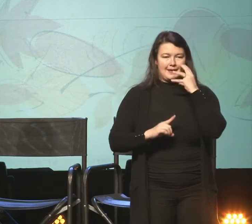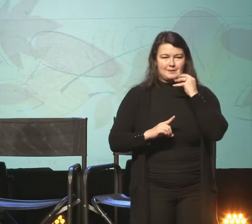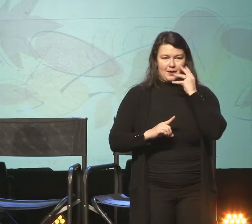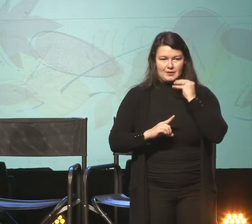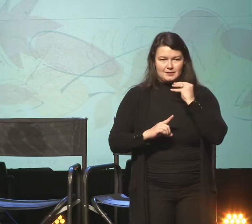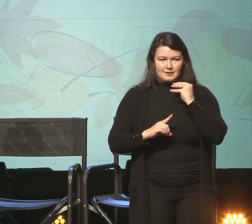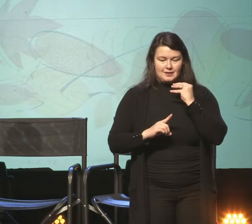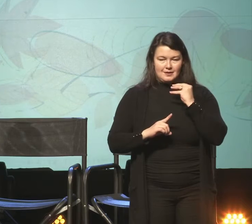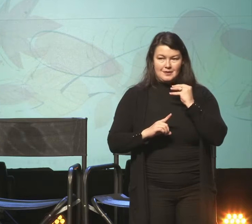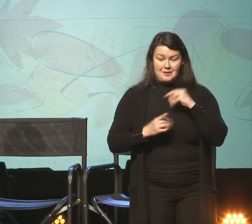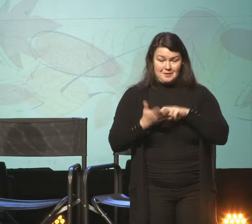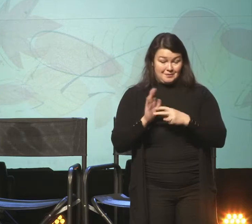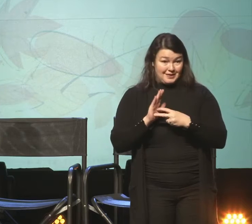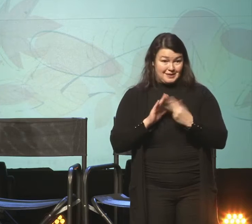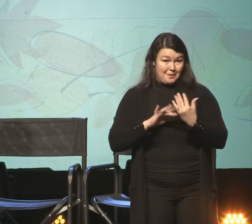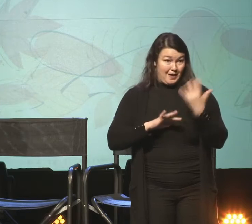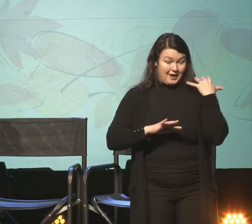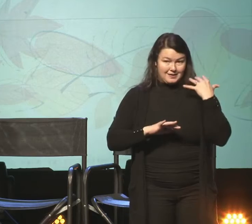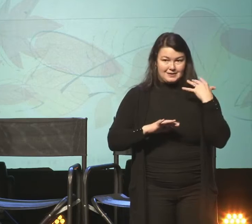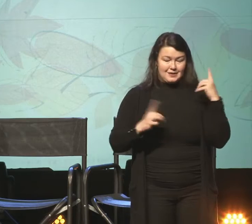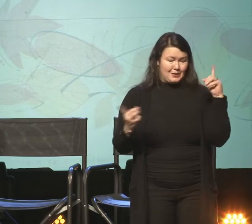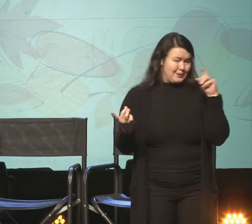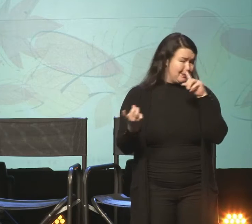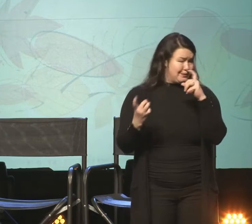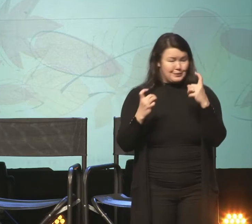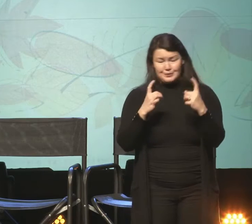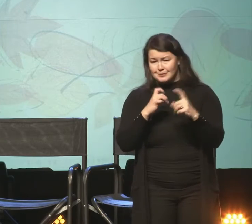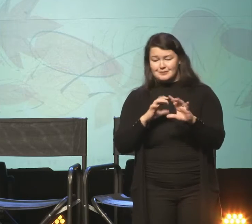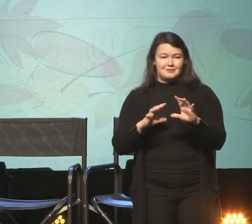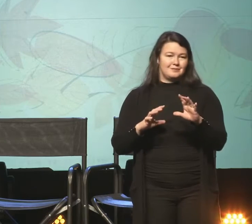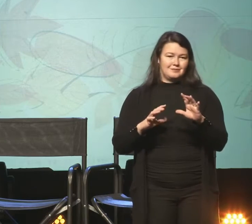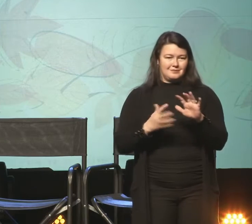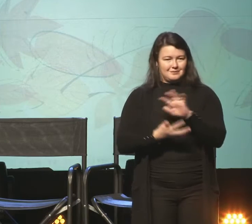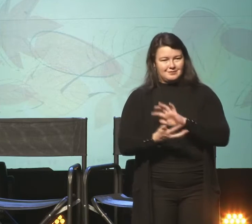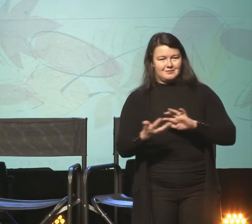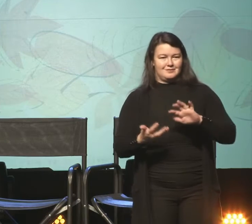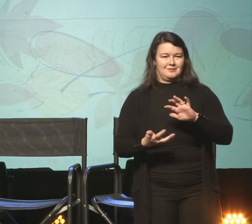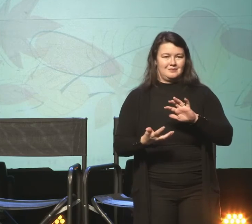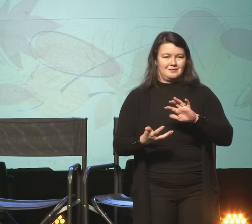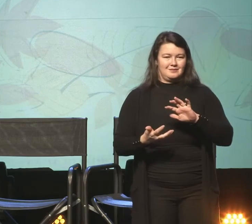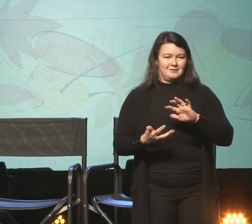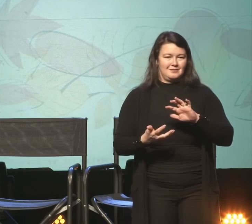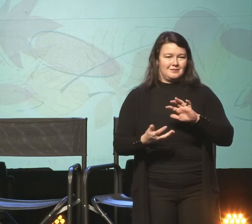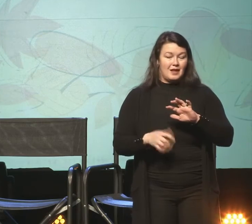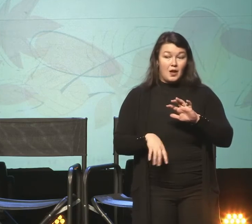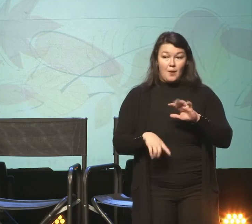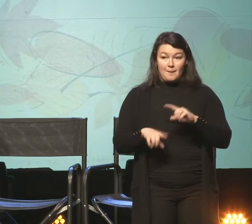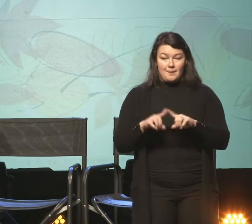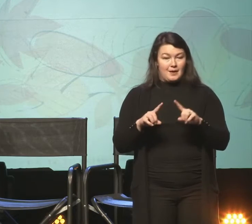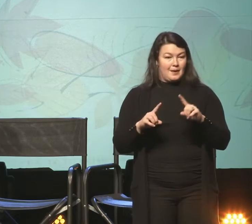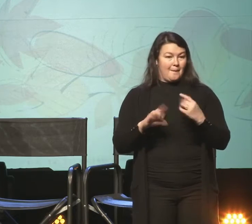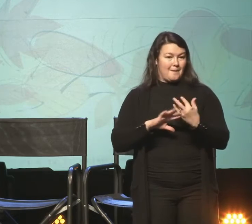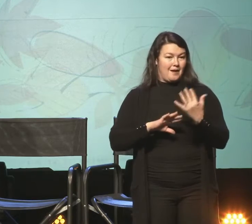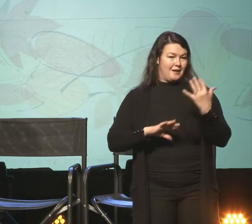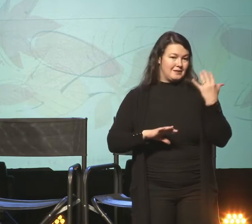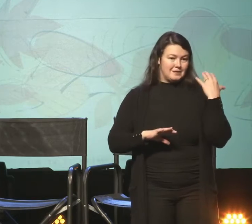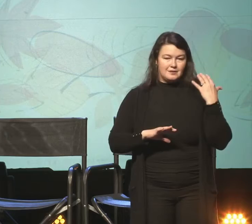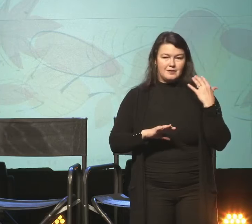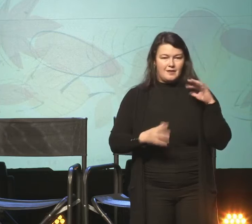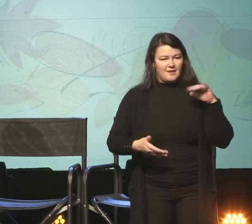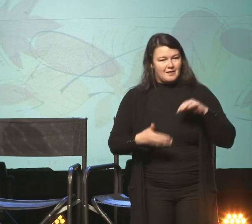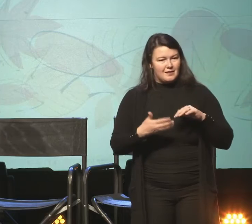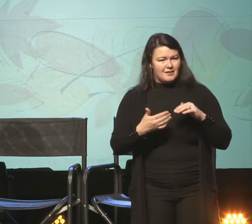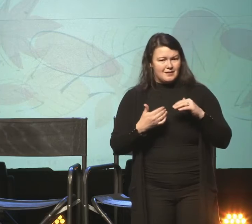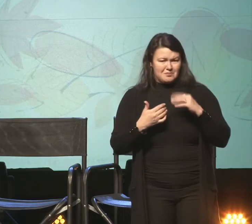past a very confusing land to navigate. That when we look at our past is inevitably filled with things like